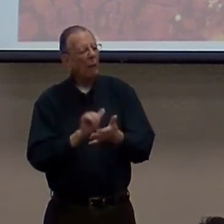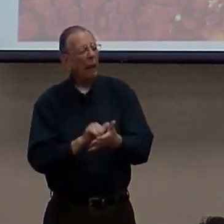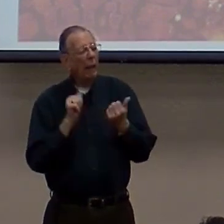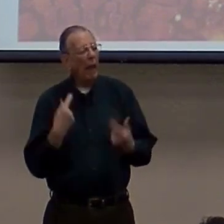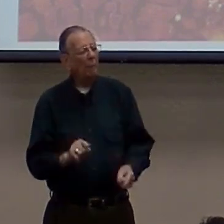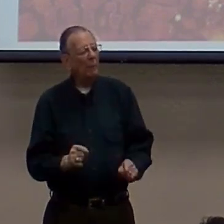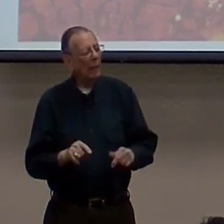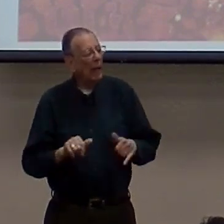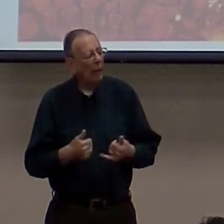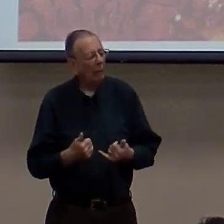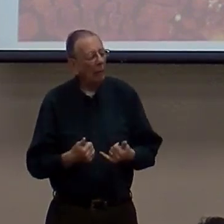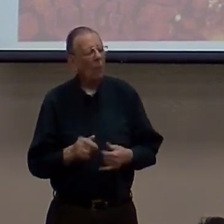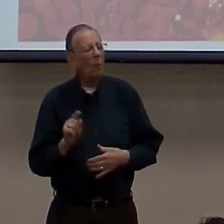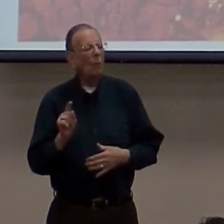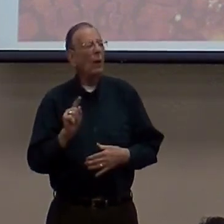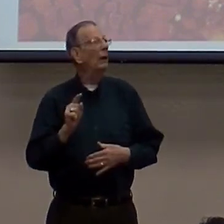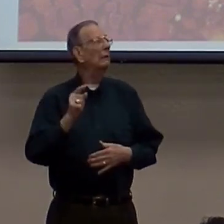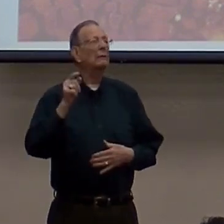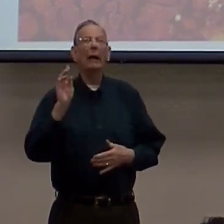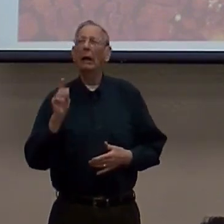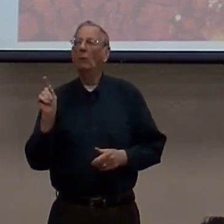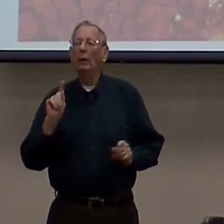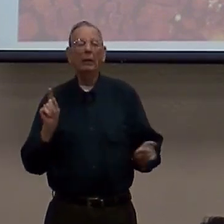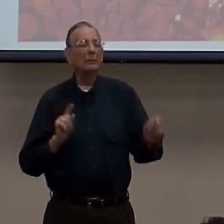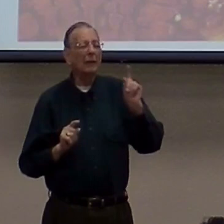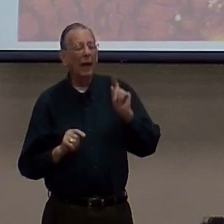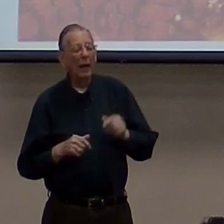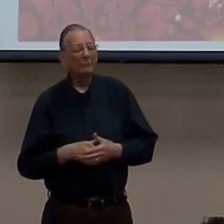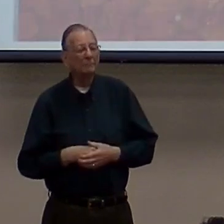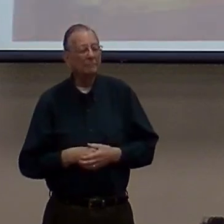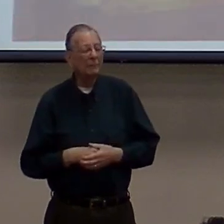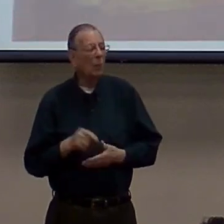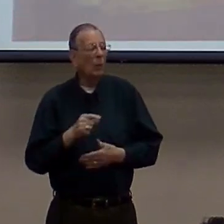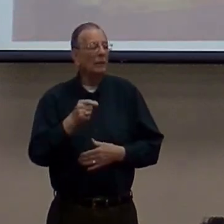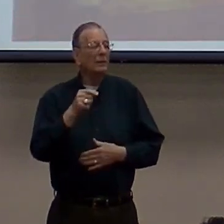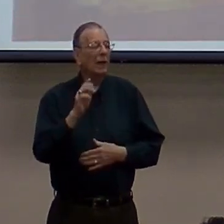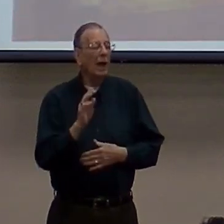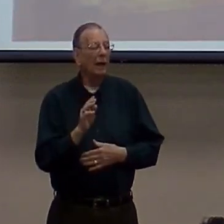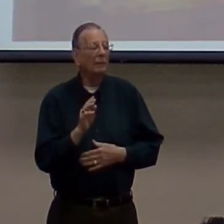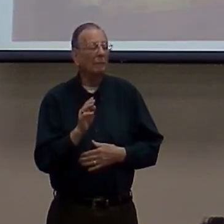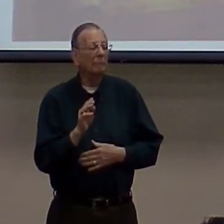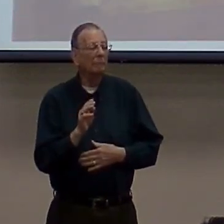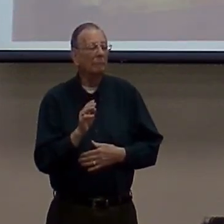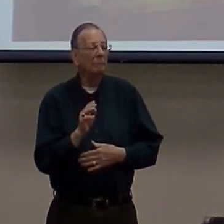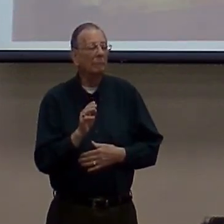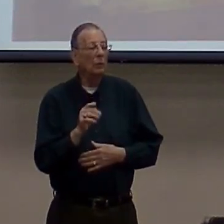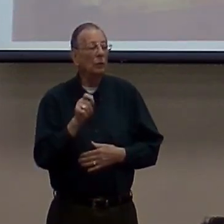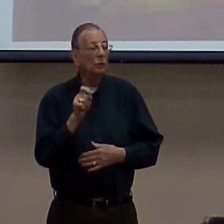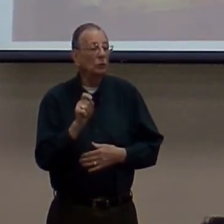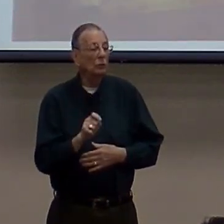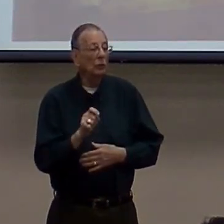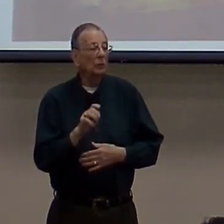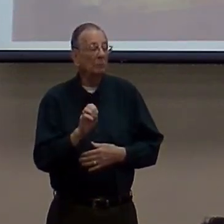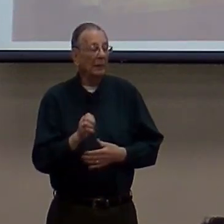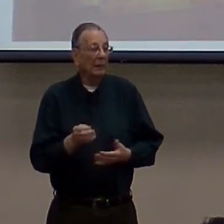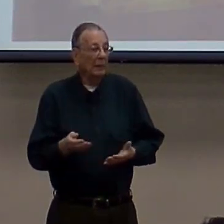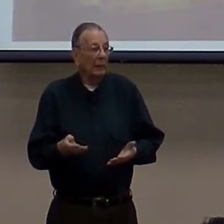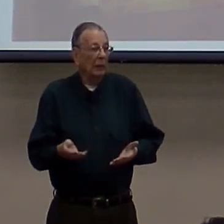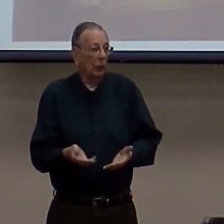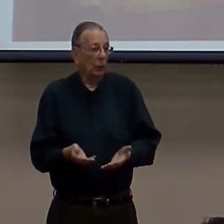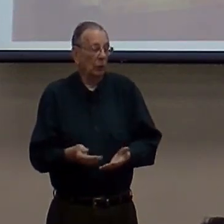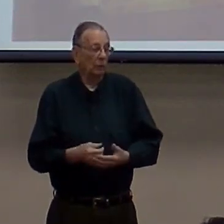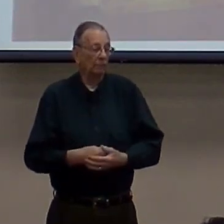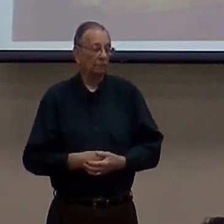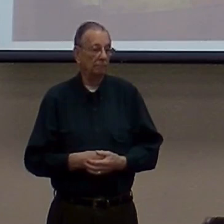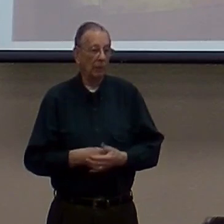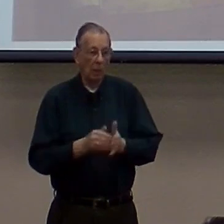happen? Where is God? Where is the God who's supposed to be here?